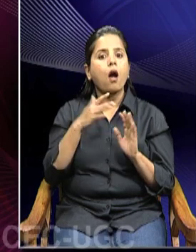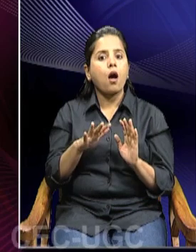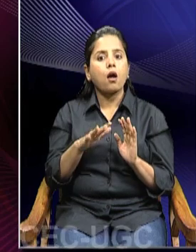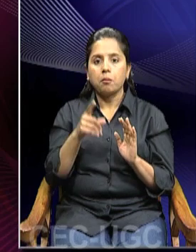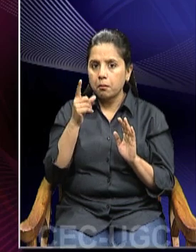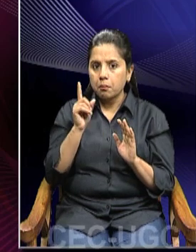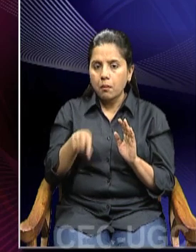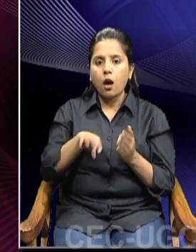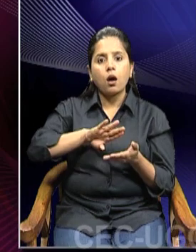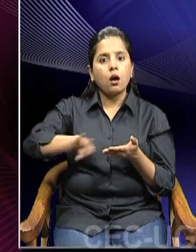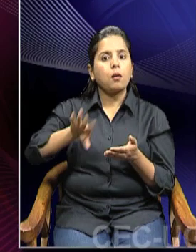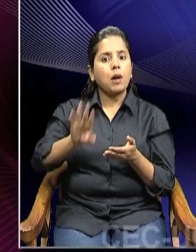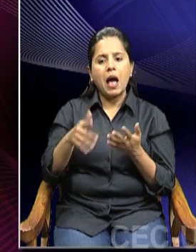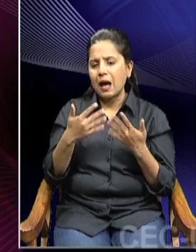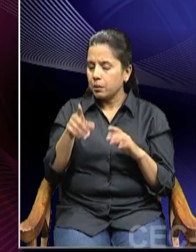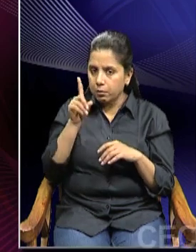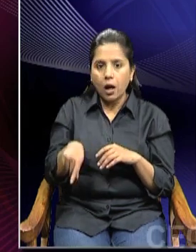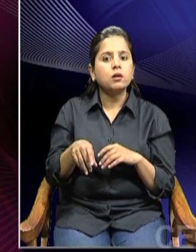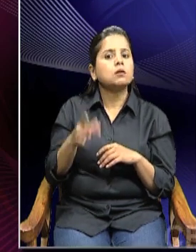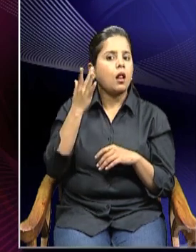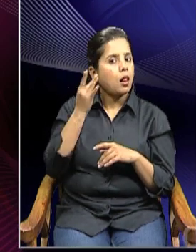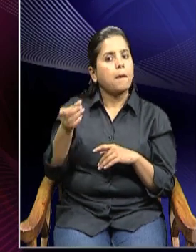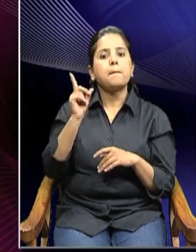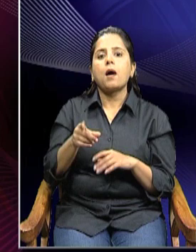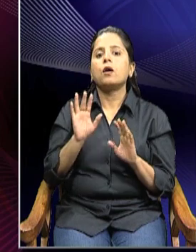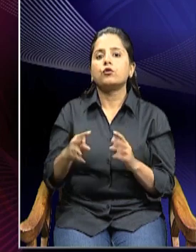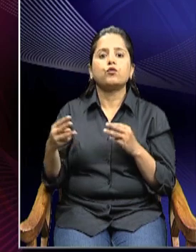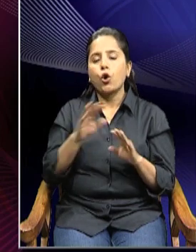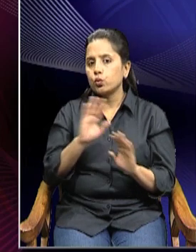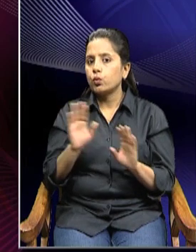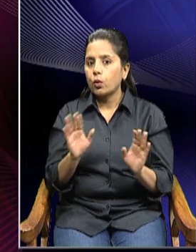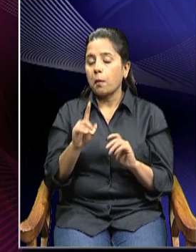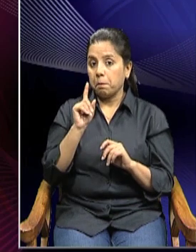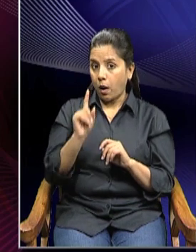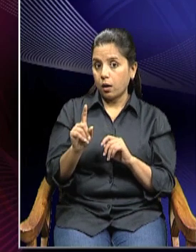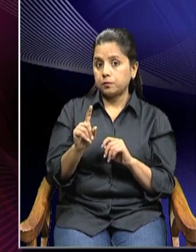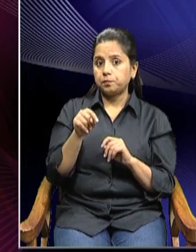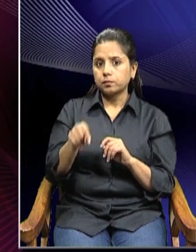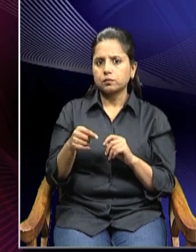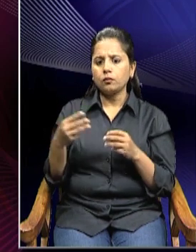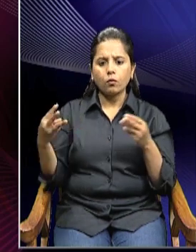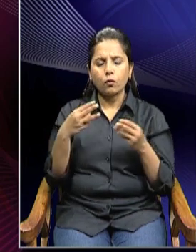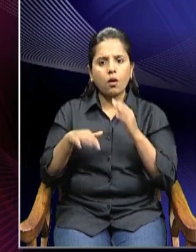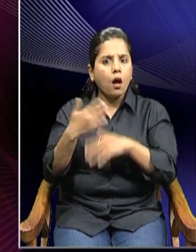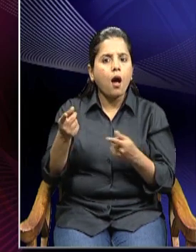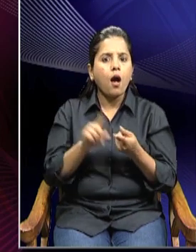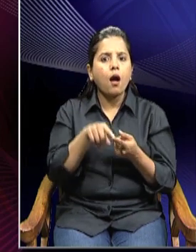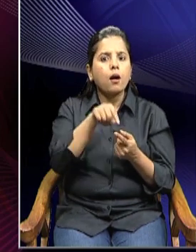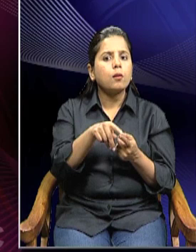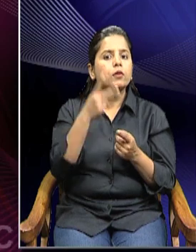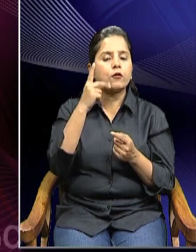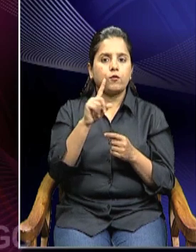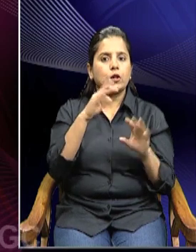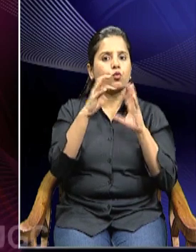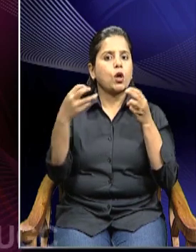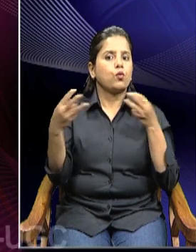to be avoided at any cost. So this was in the immediate aftermath of the First World